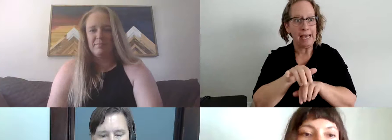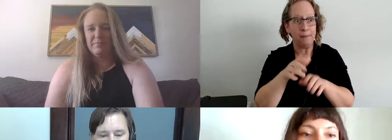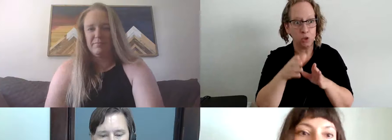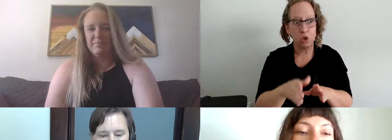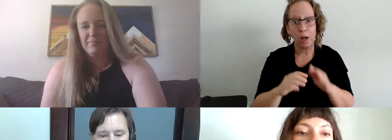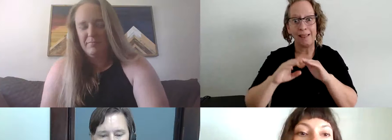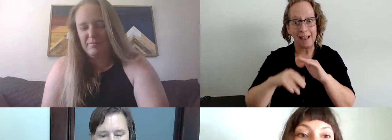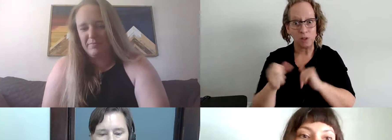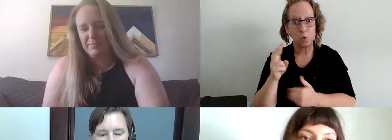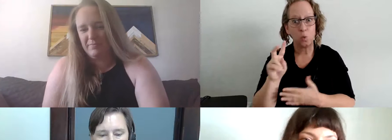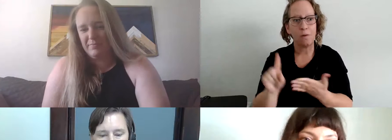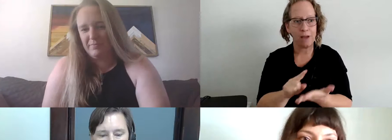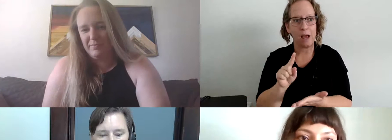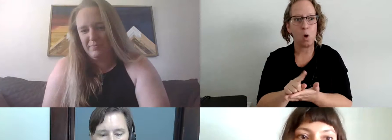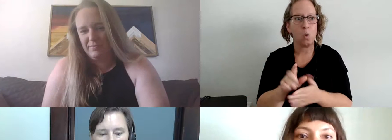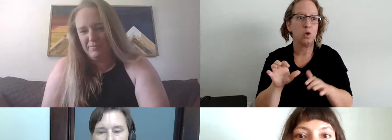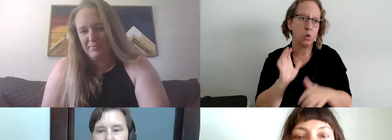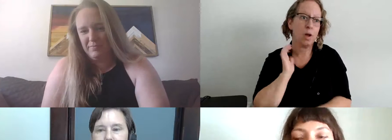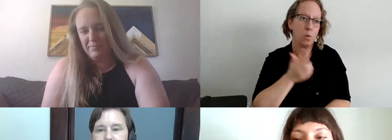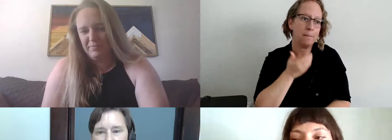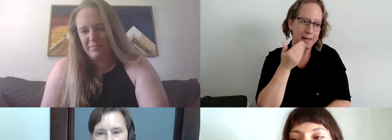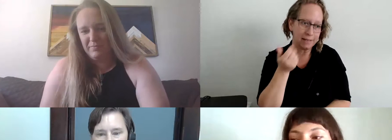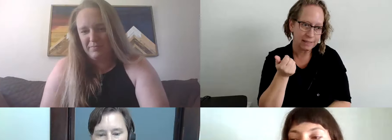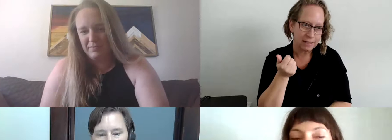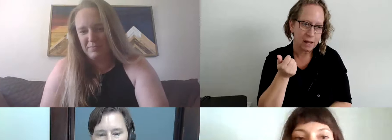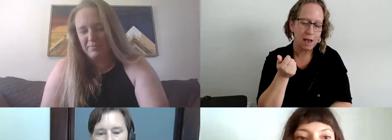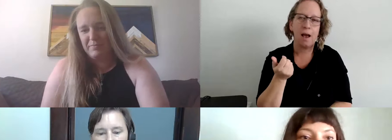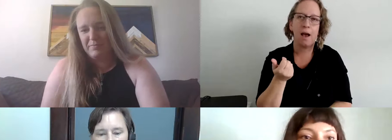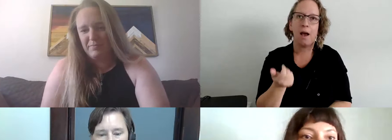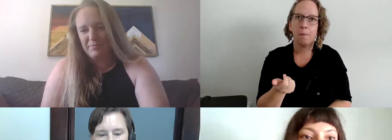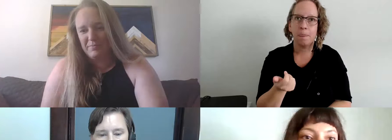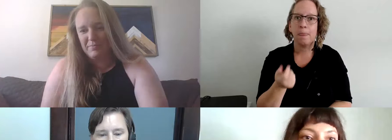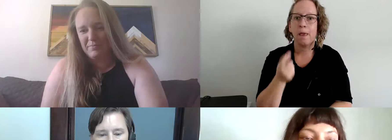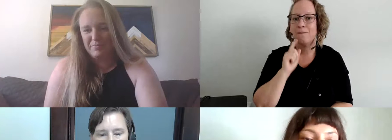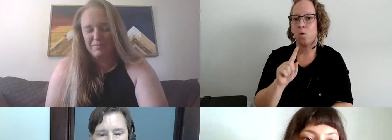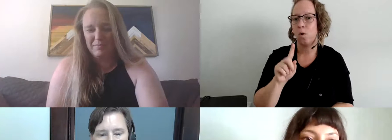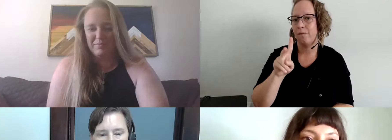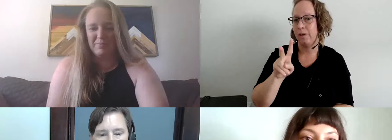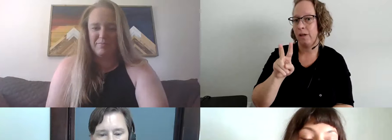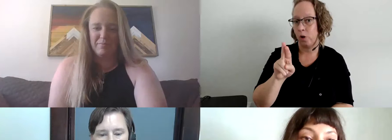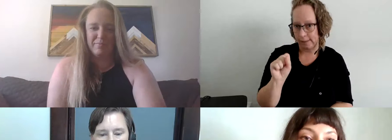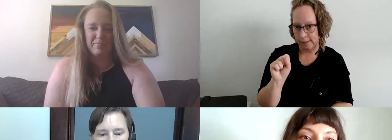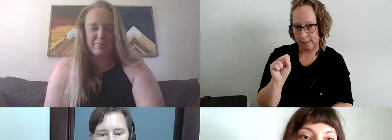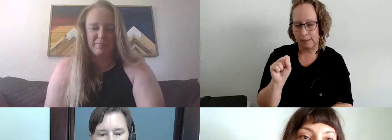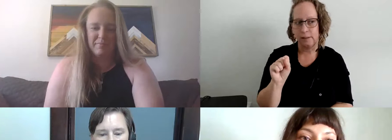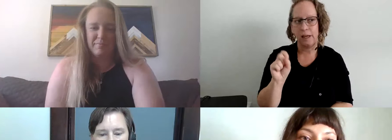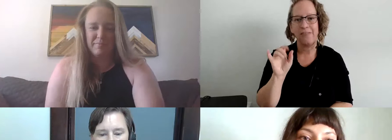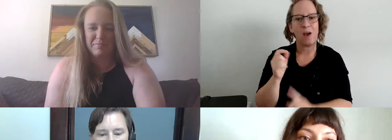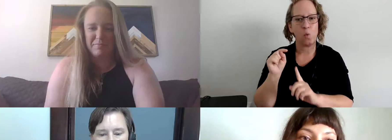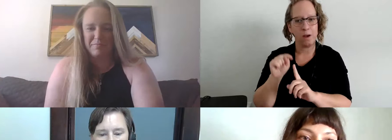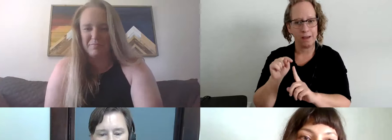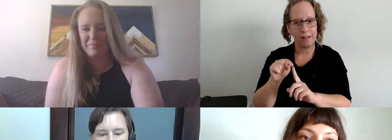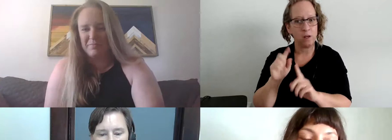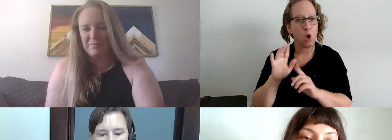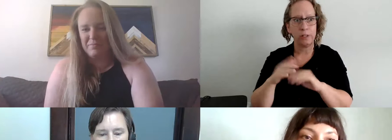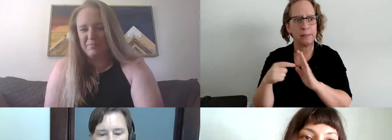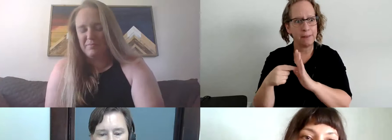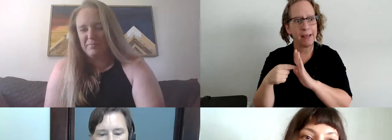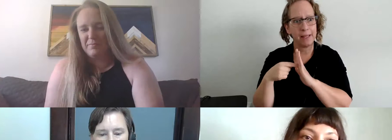less than 12, we will do our best. For a video relay service, that one is on